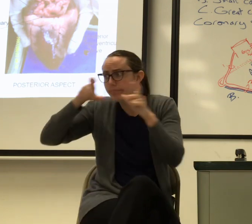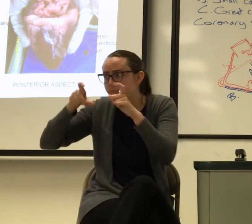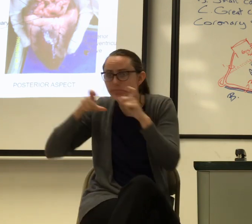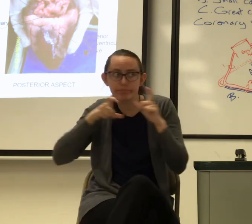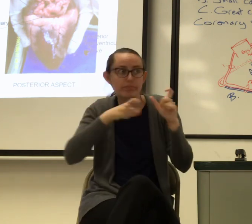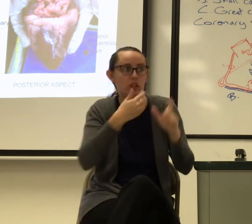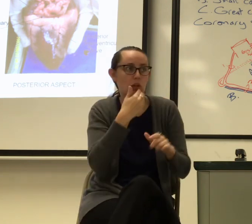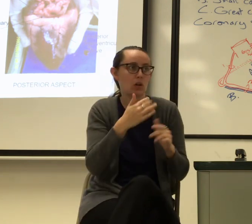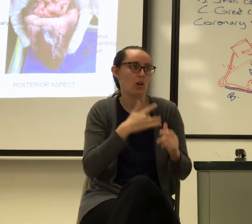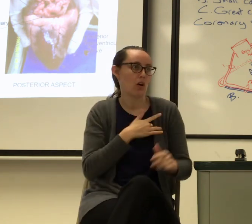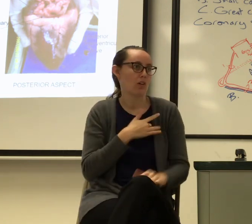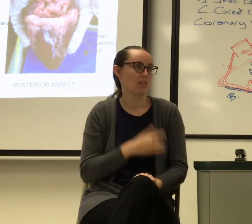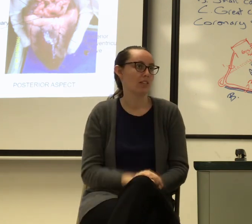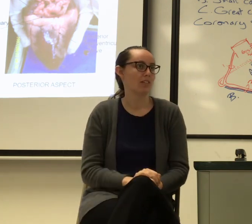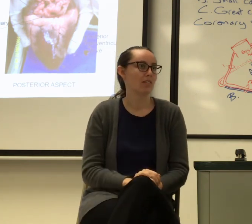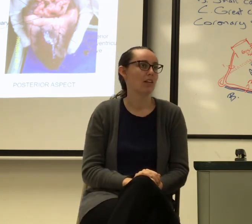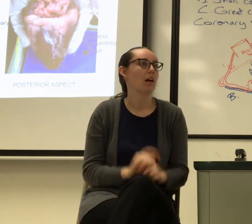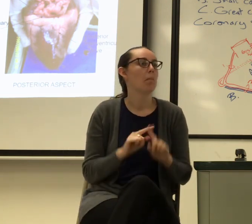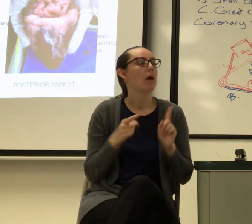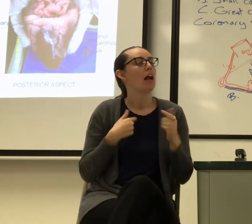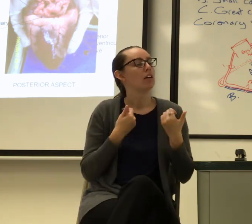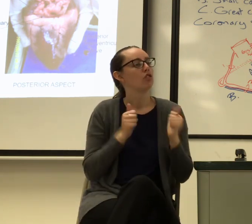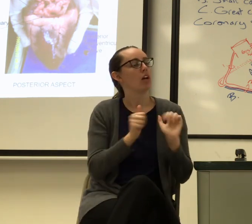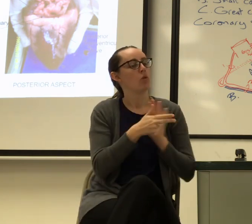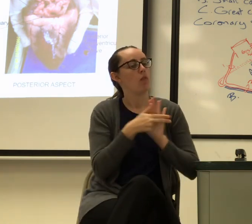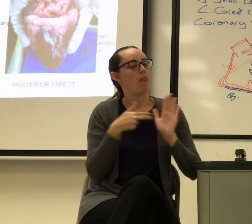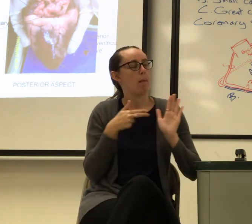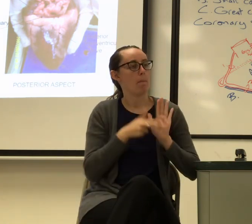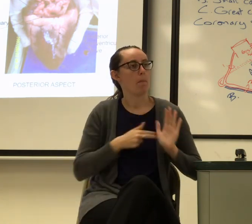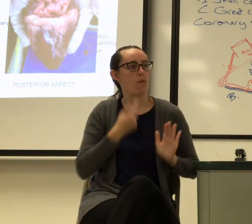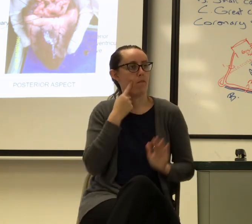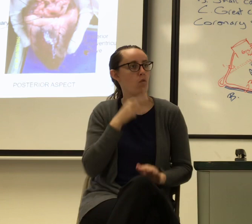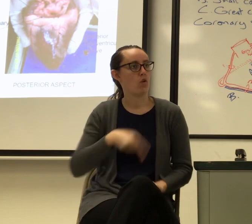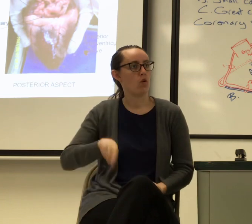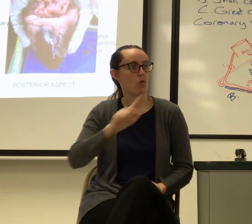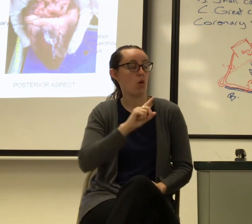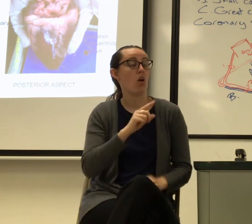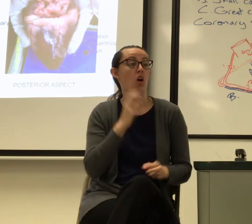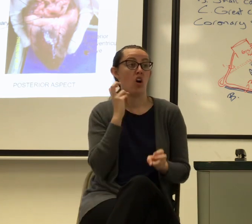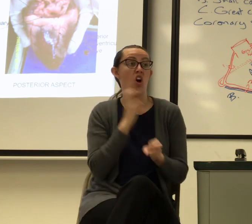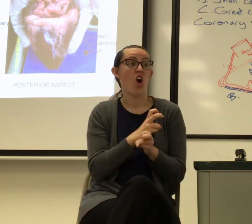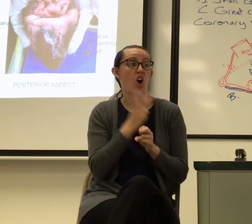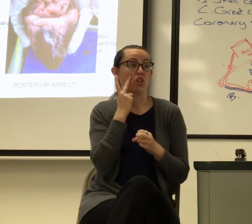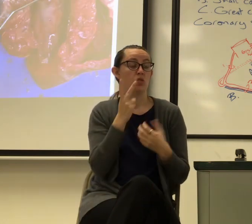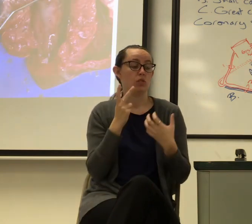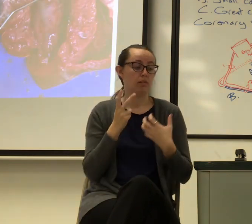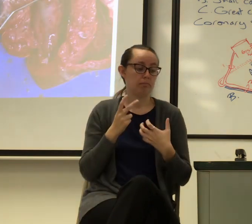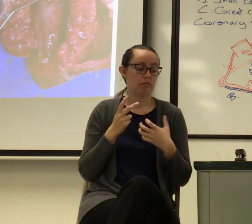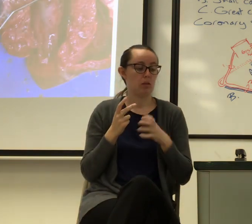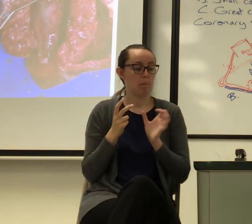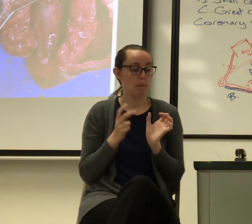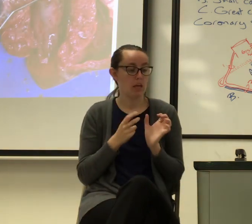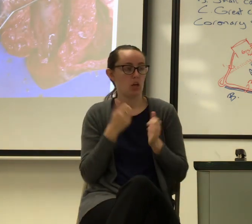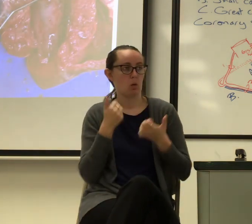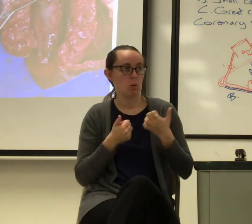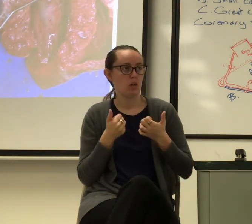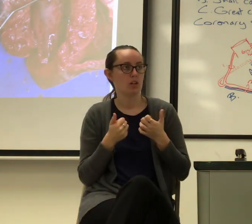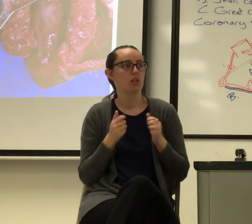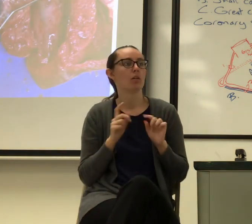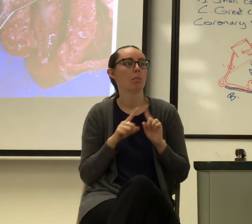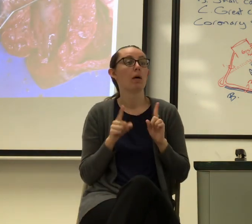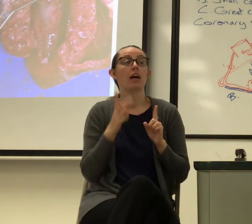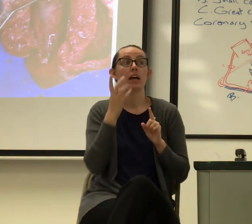that are good. But I kind of labeled it for you. The biggest challenge, just tell the front from the back, and you're off to a good start. For your bonus,